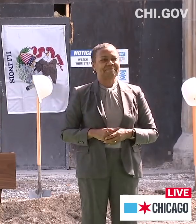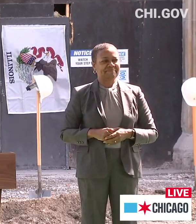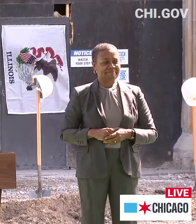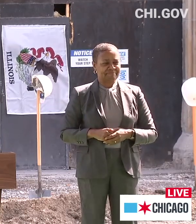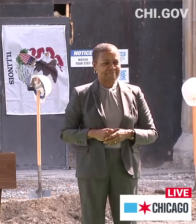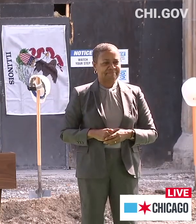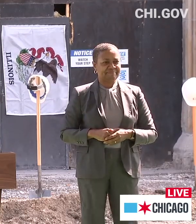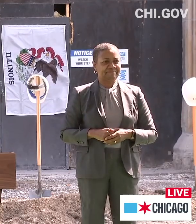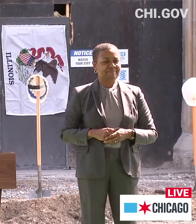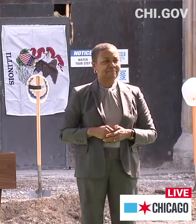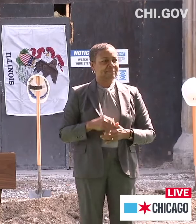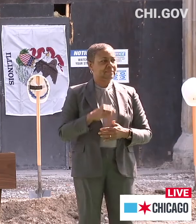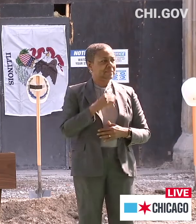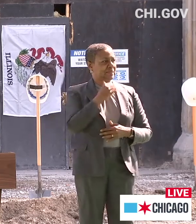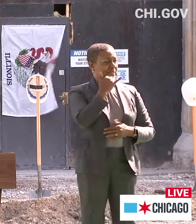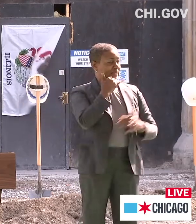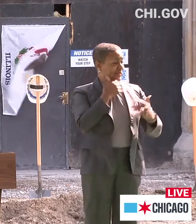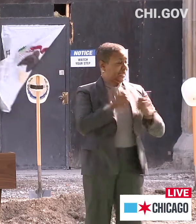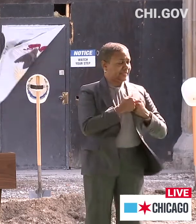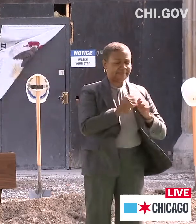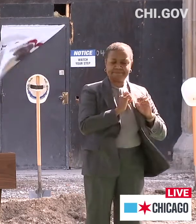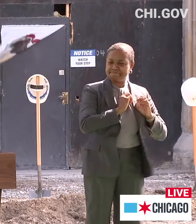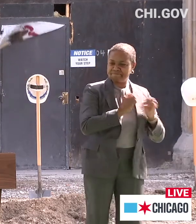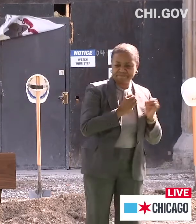There's been no accidents,